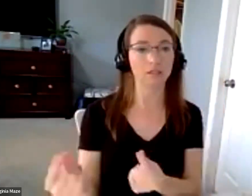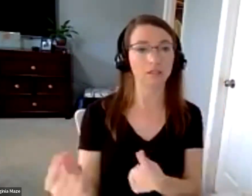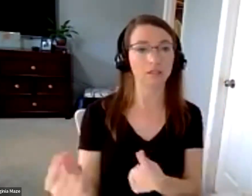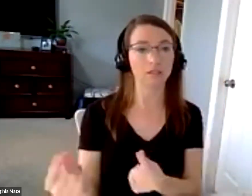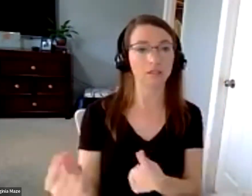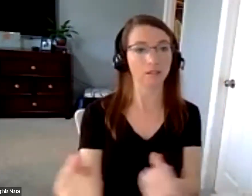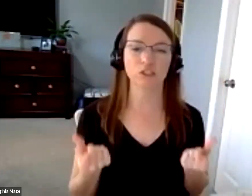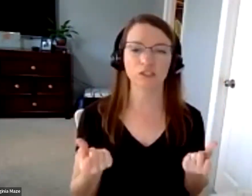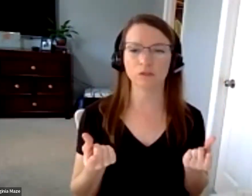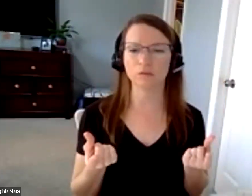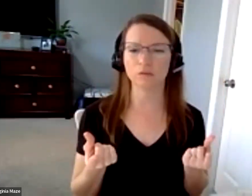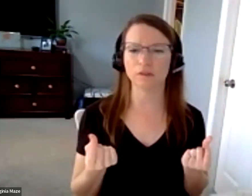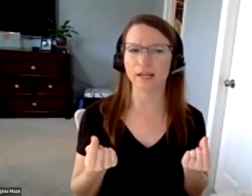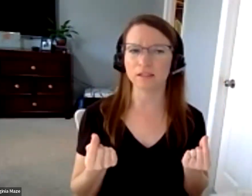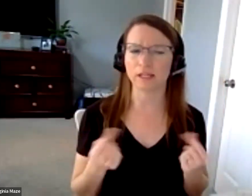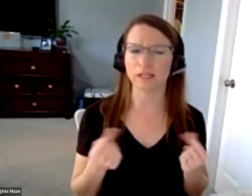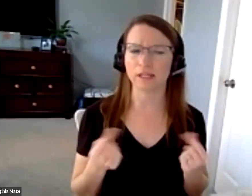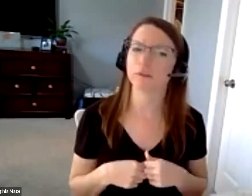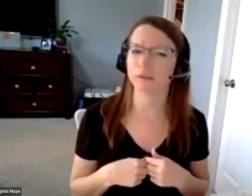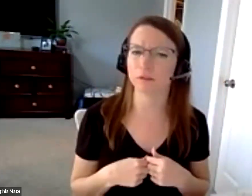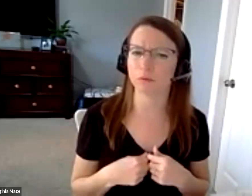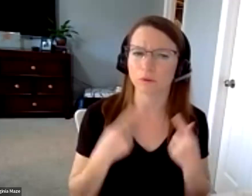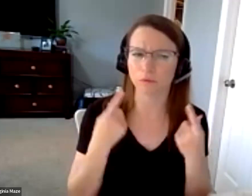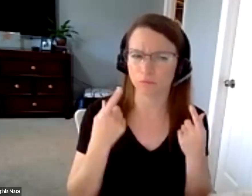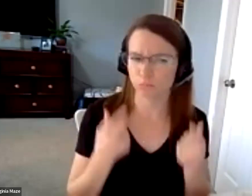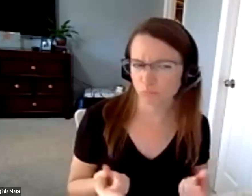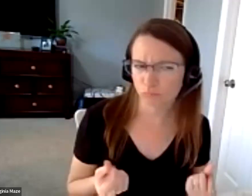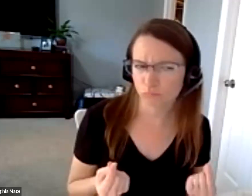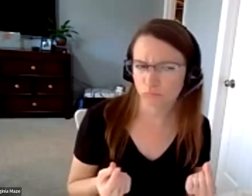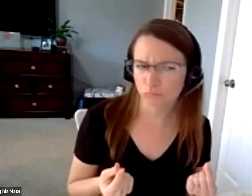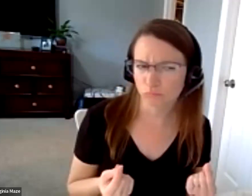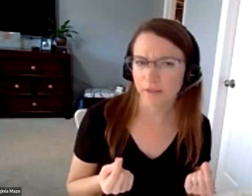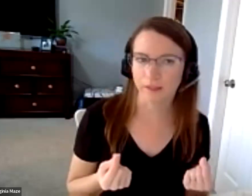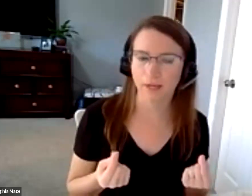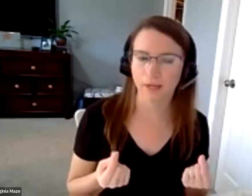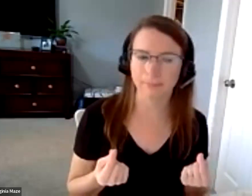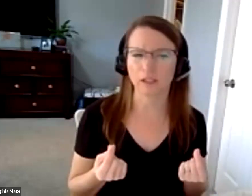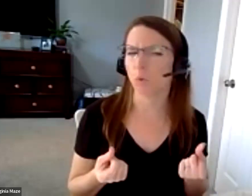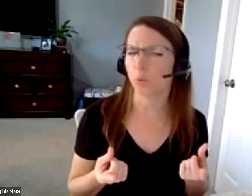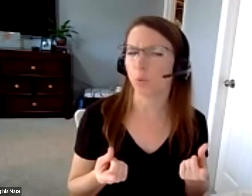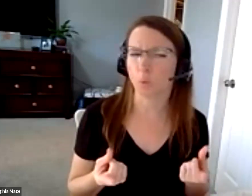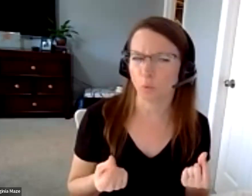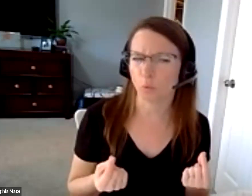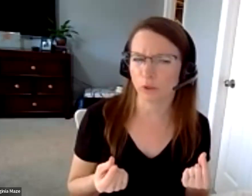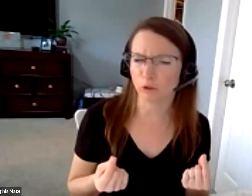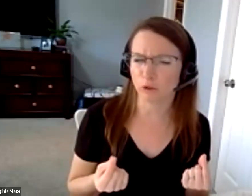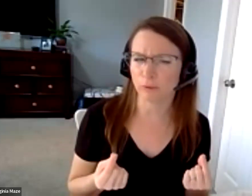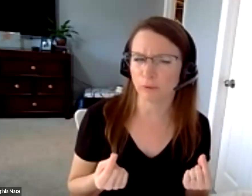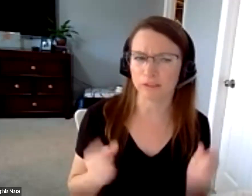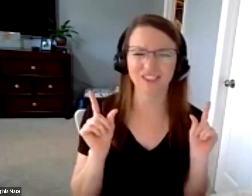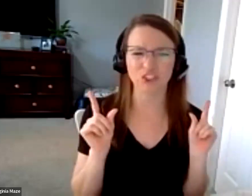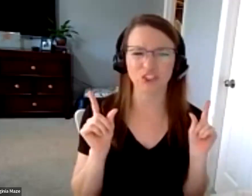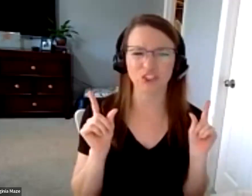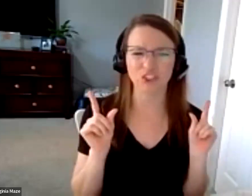this. So if I just do this, like if I were to do I'm asking, what are you doing? So